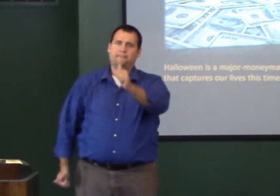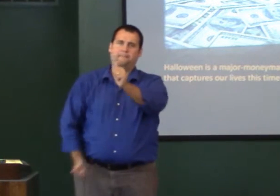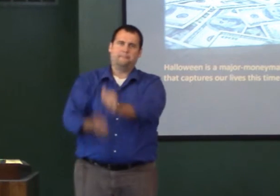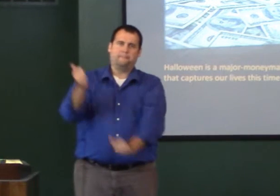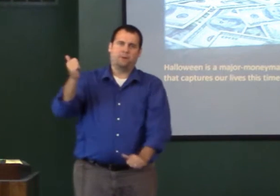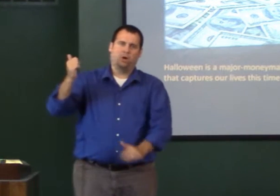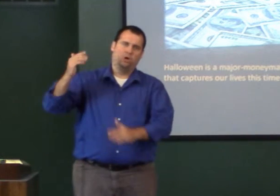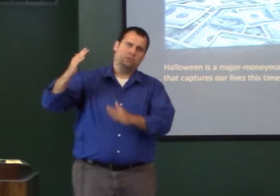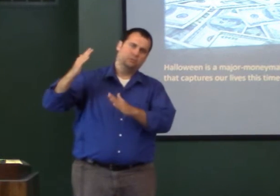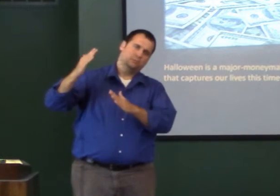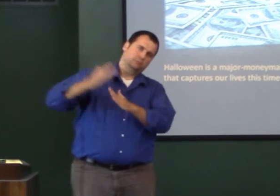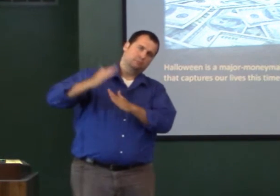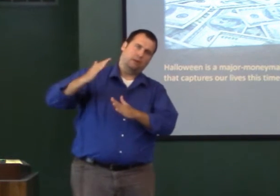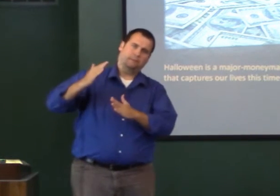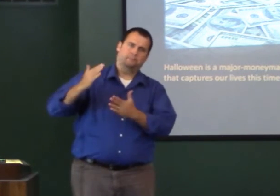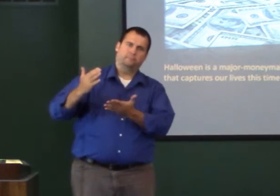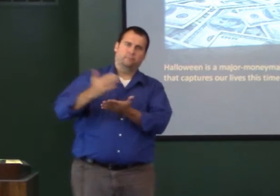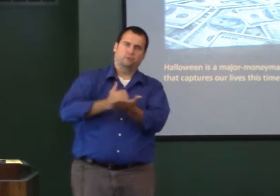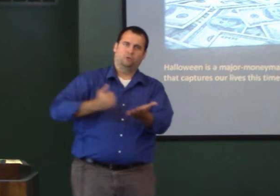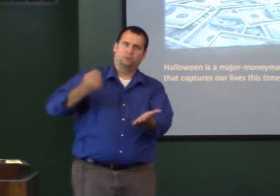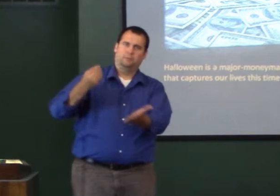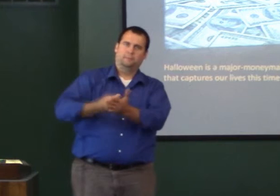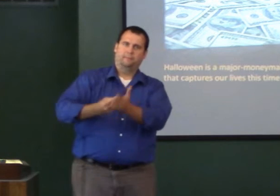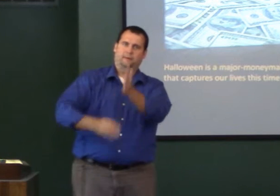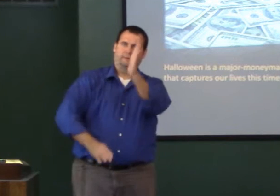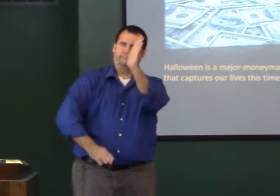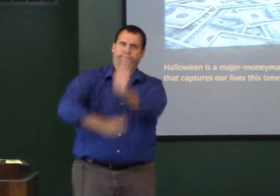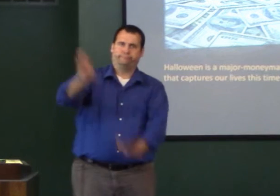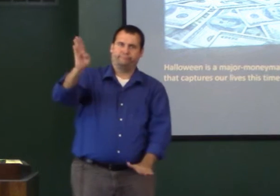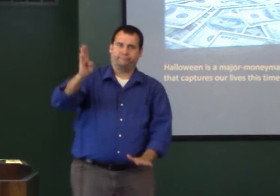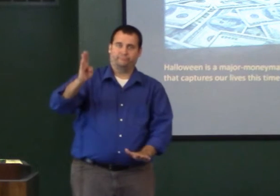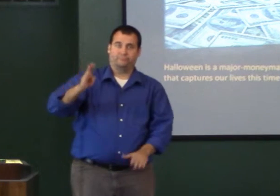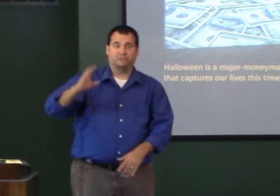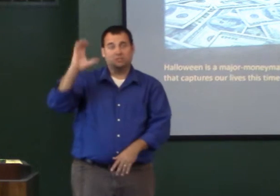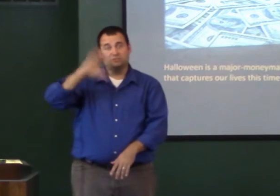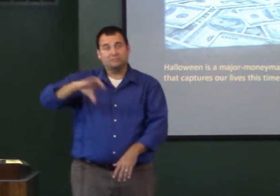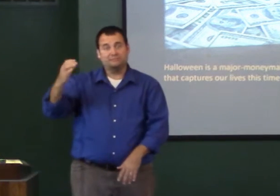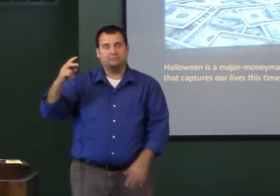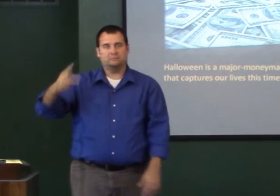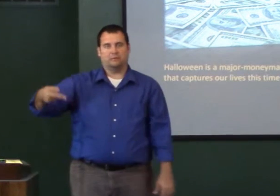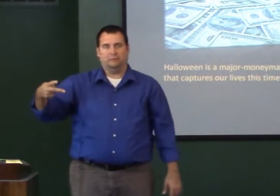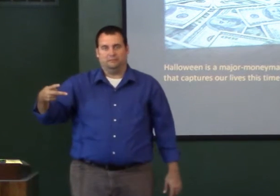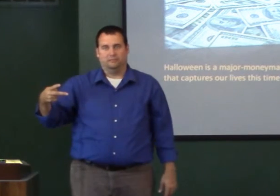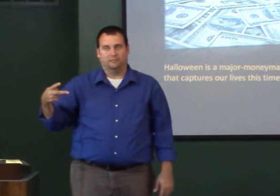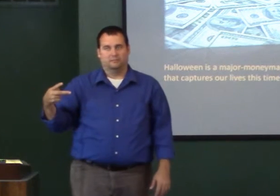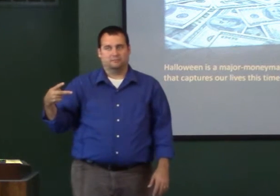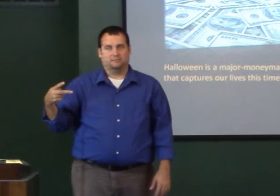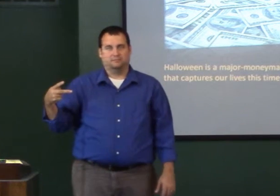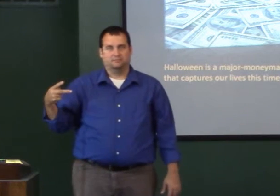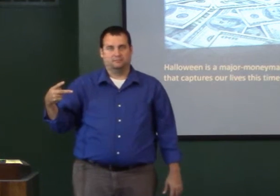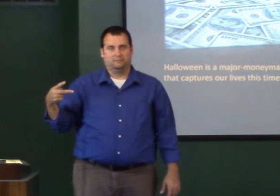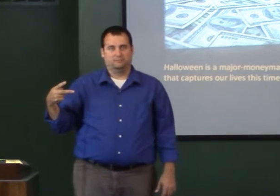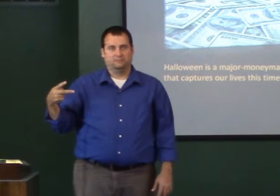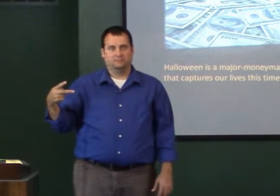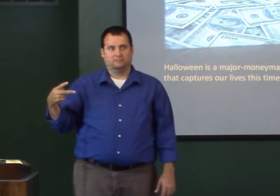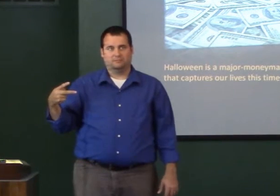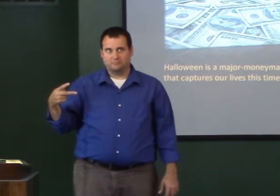Different beliefs of Halloween, that the Halloween